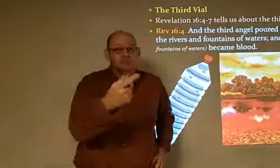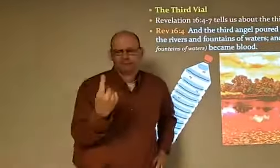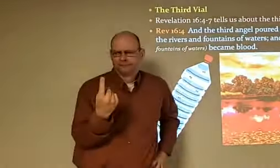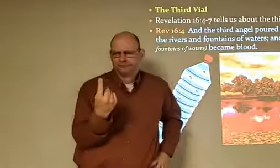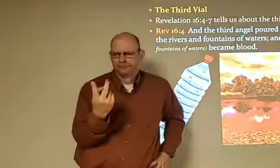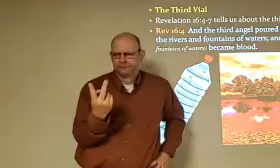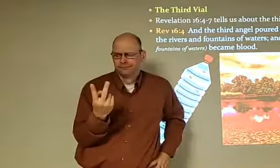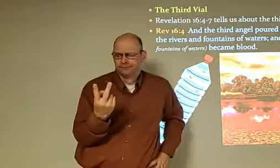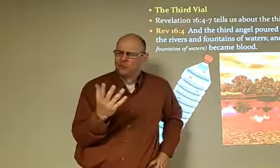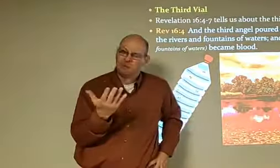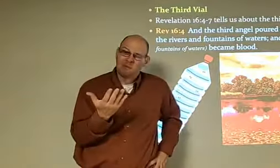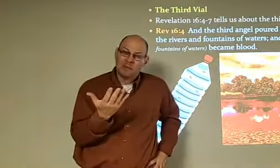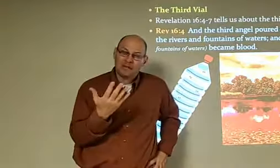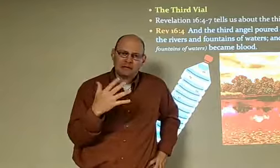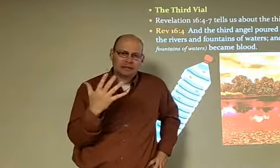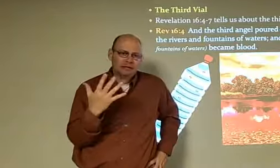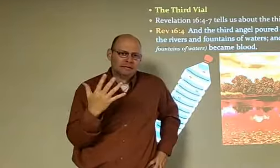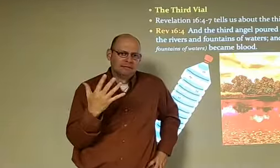I'm just going to share something with you. One or two,